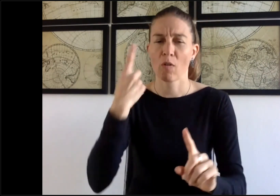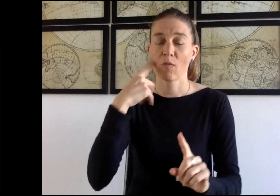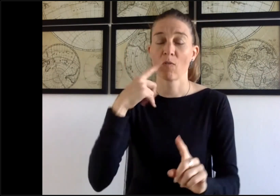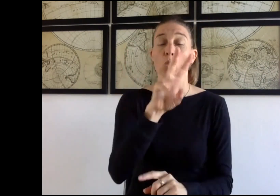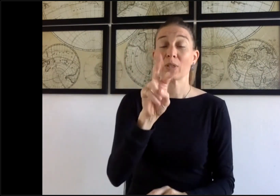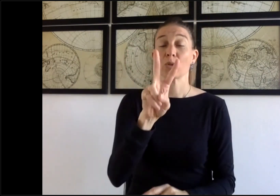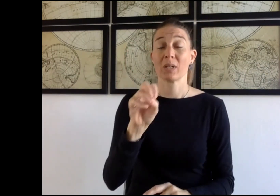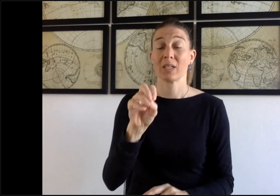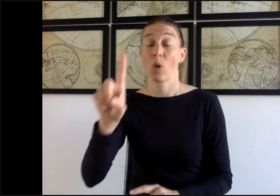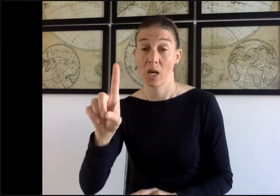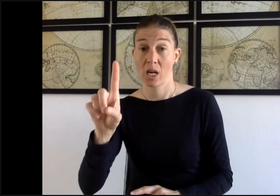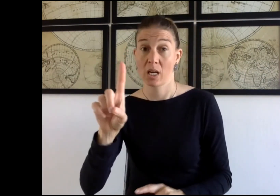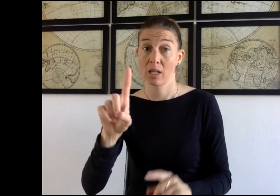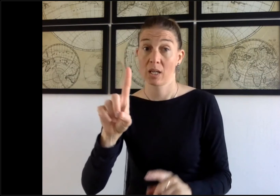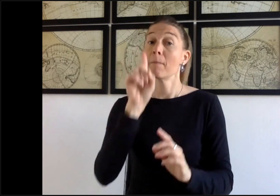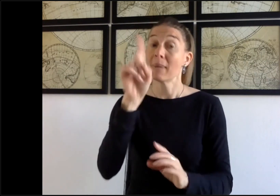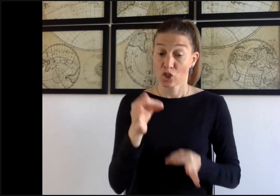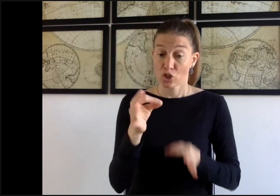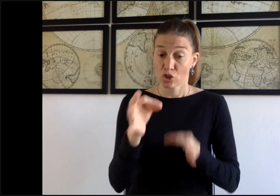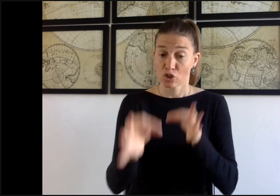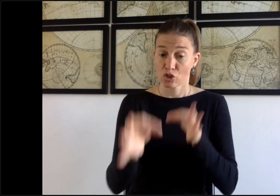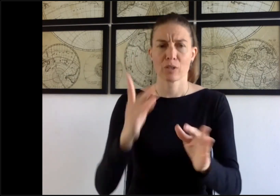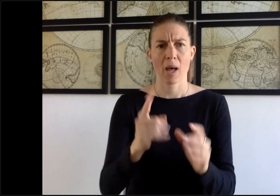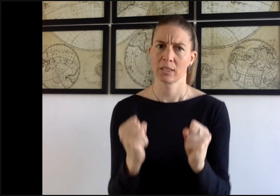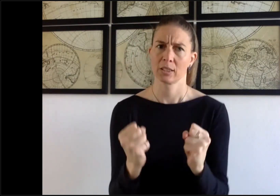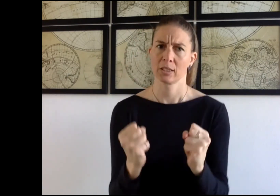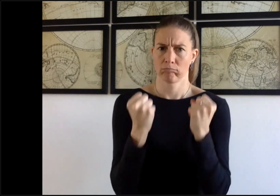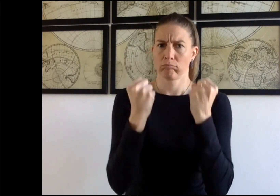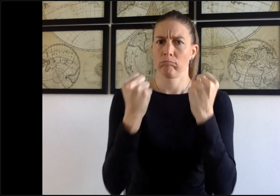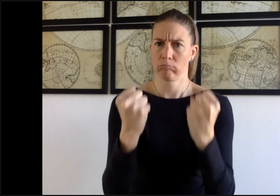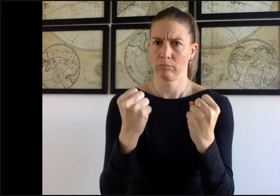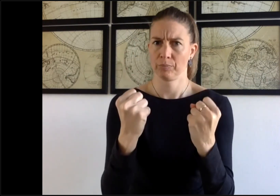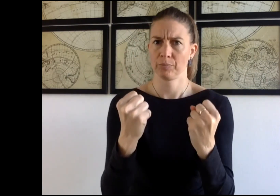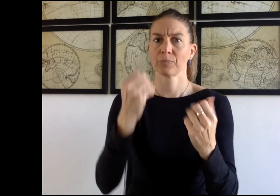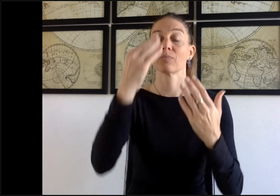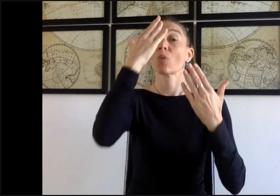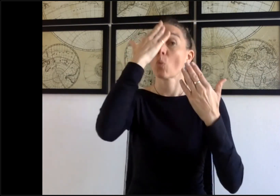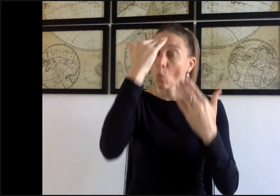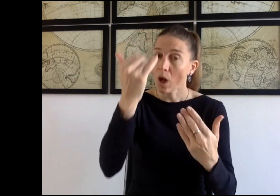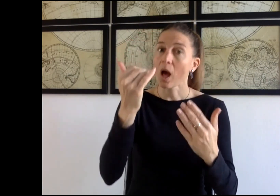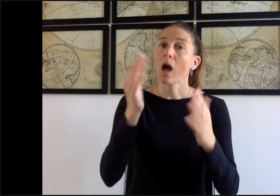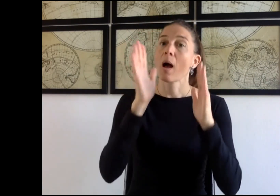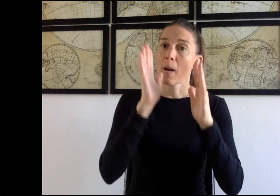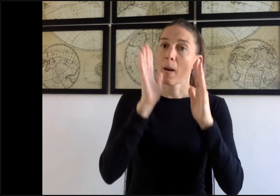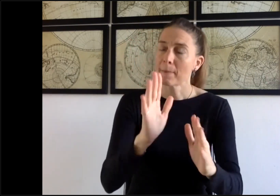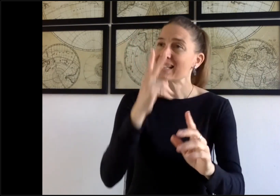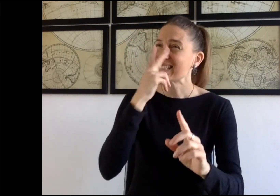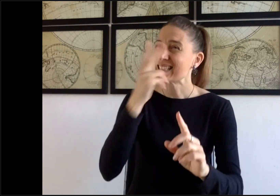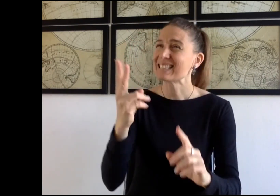that will build on the results of the ongoing evaluation of the European Disability Strategy 2010-2020.